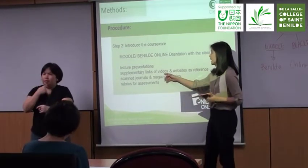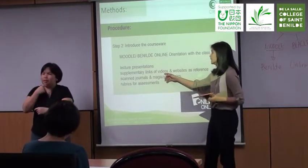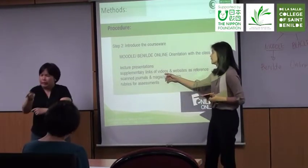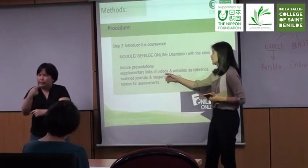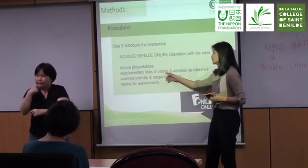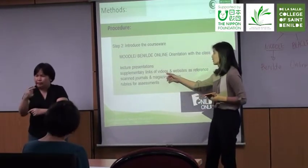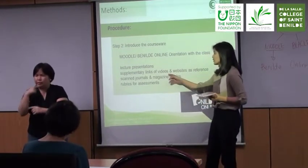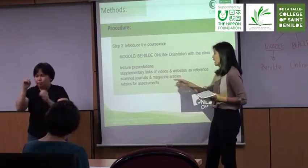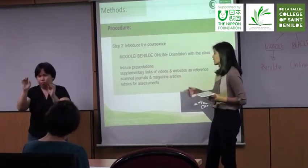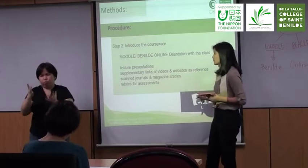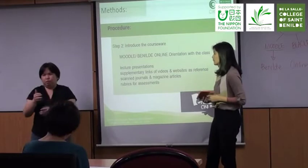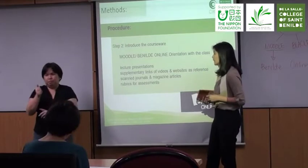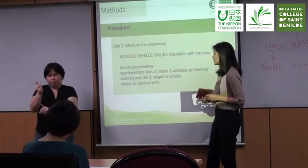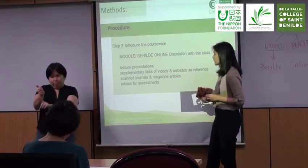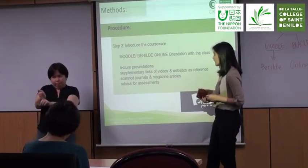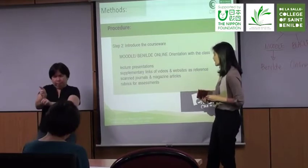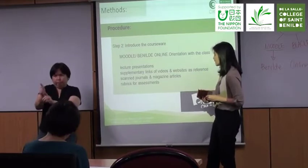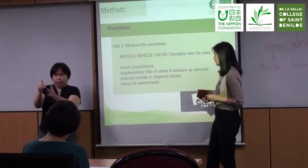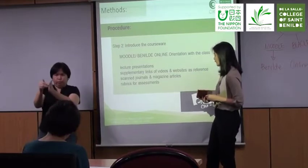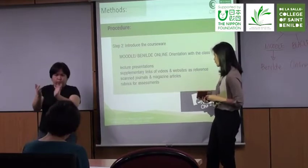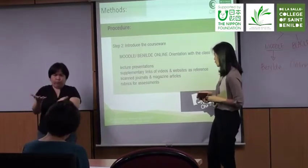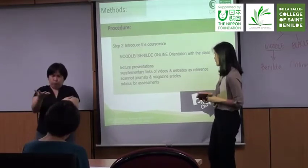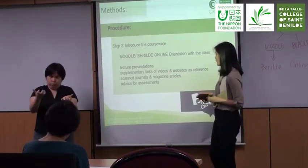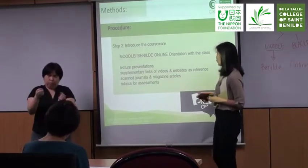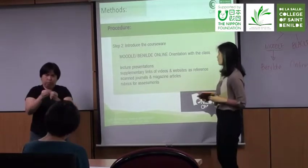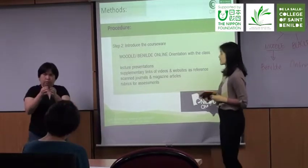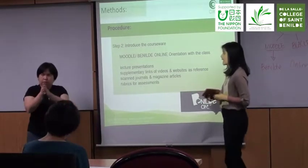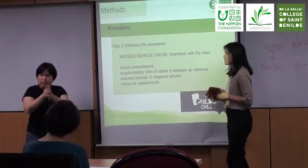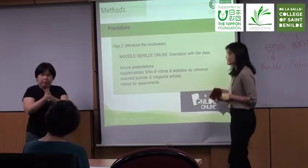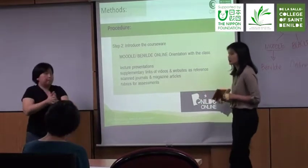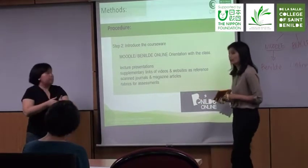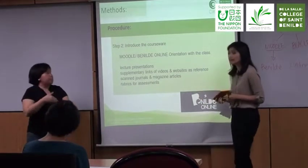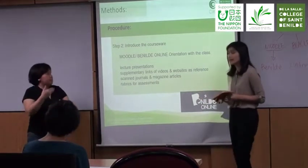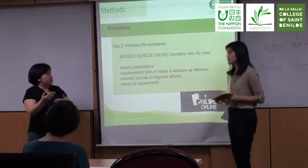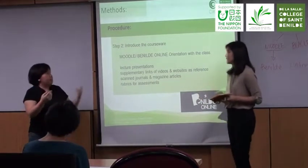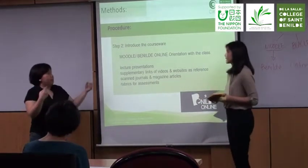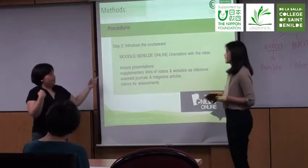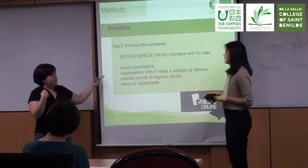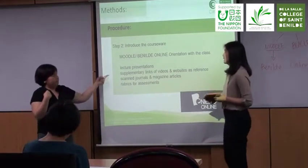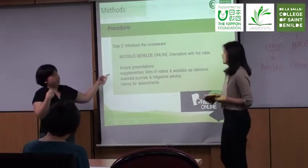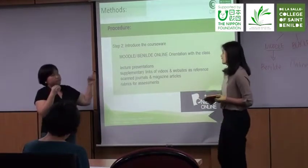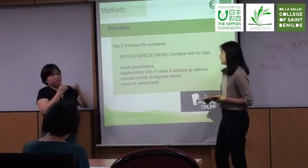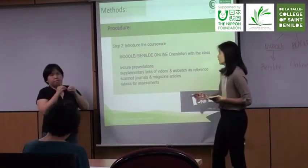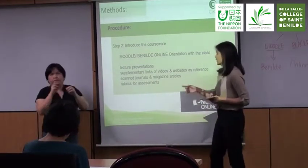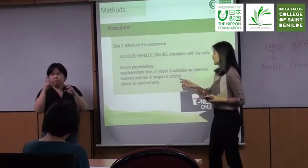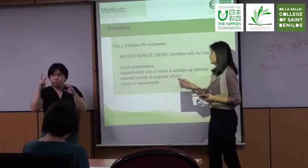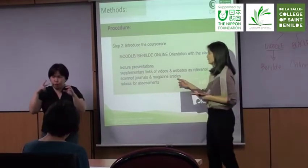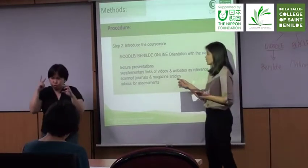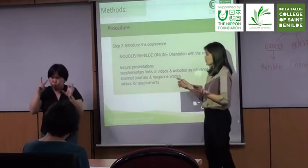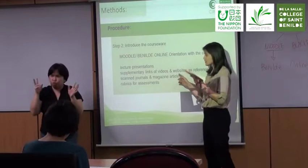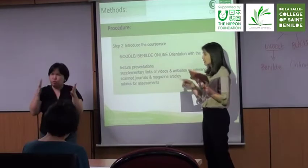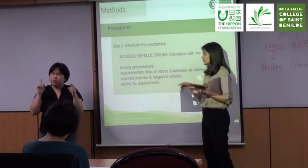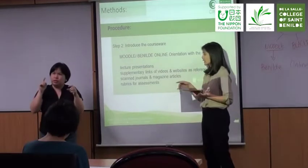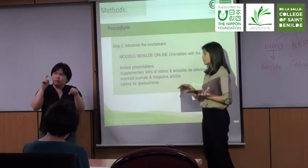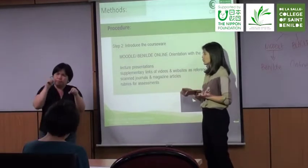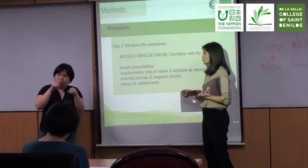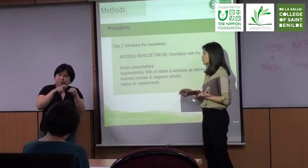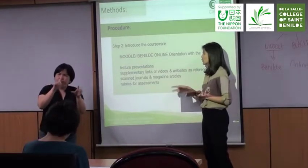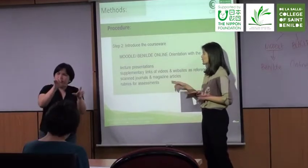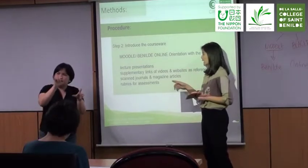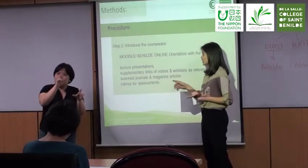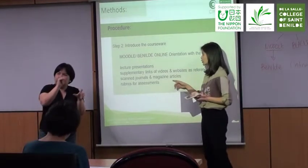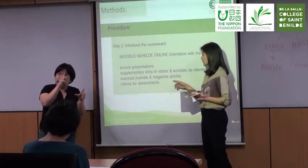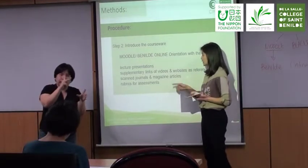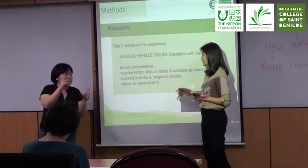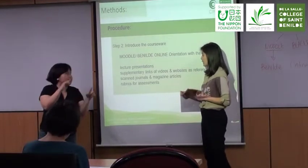And then it also has supplementary links of videos and websites as reference. Okay. Just like what I've shown